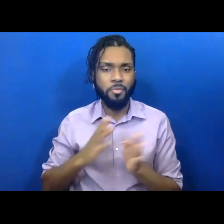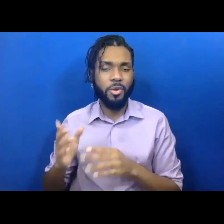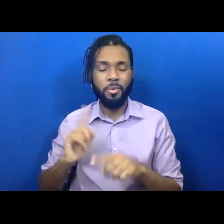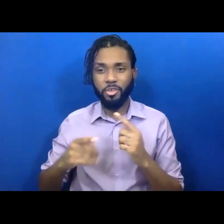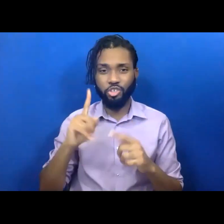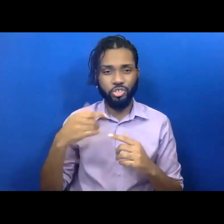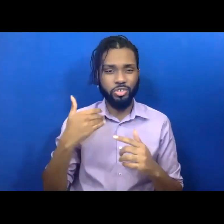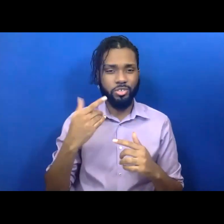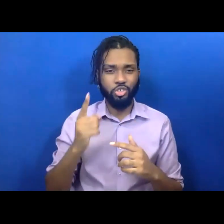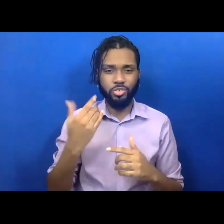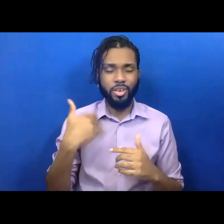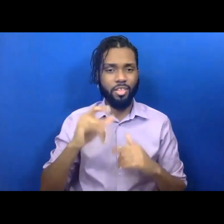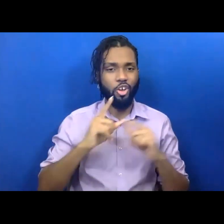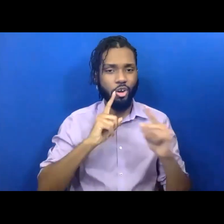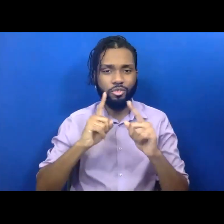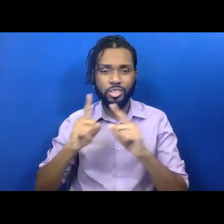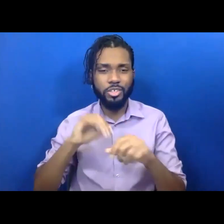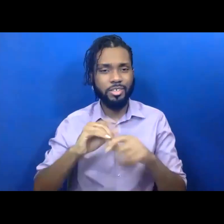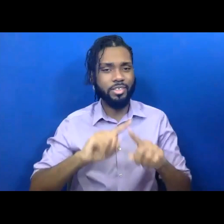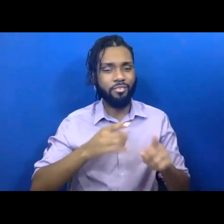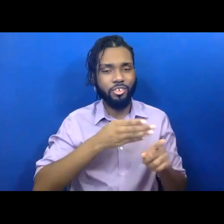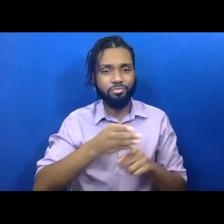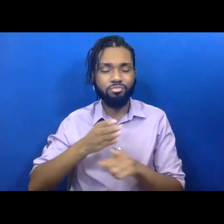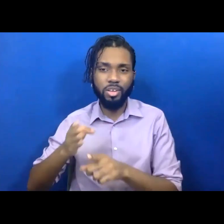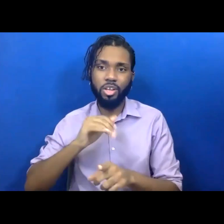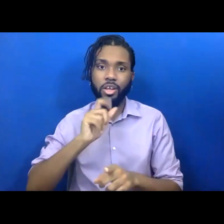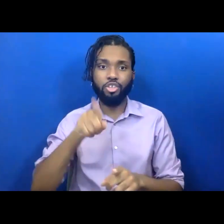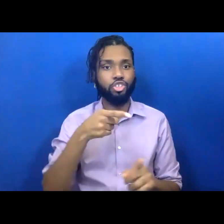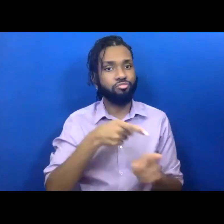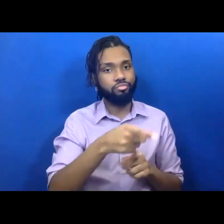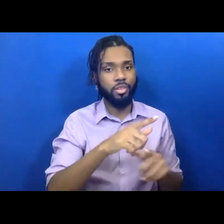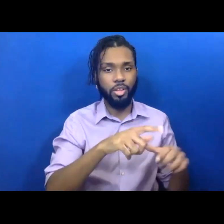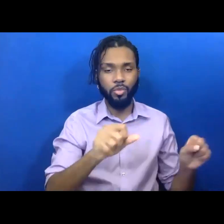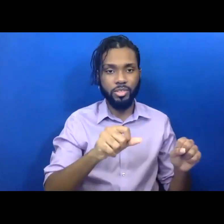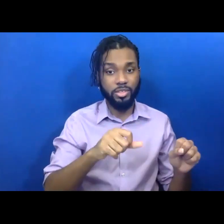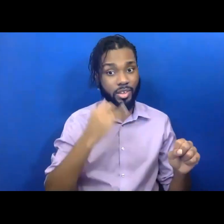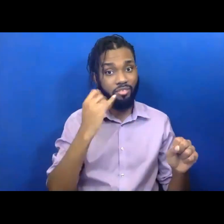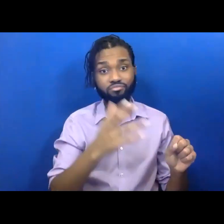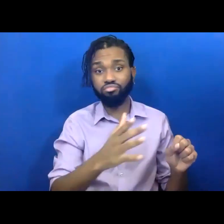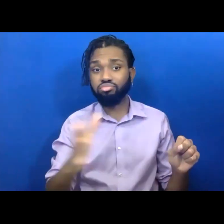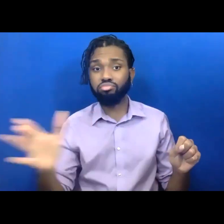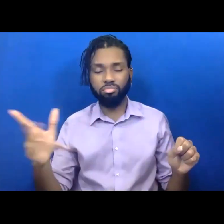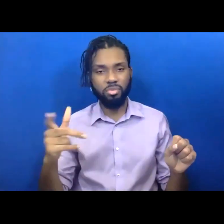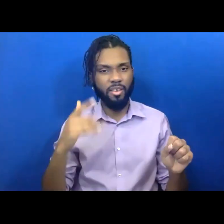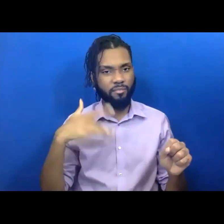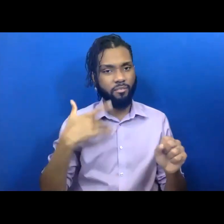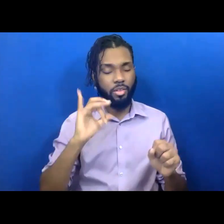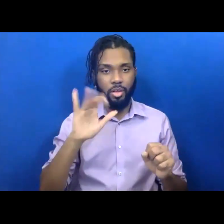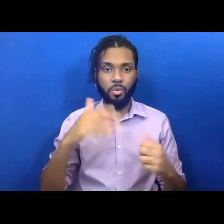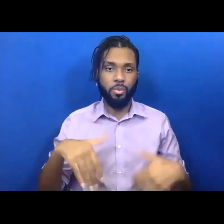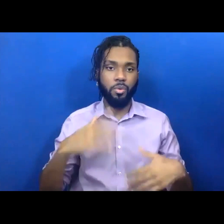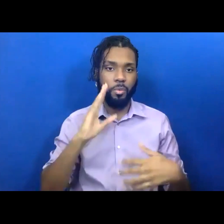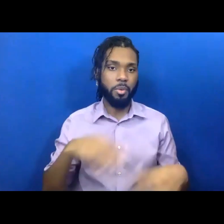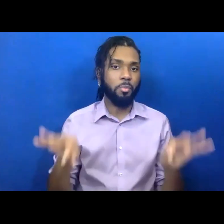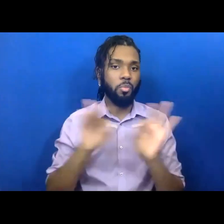areas and getting away from, well, this is linguistics and this isn't, as I think is going to be a crucial step for inclusion. Okay,